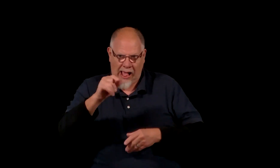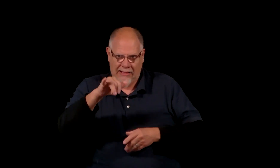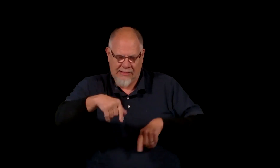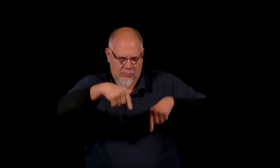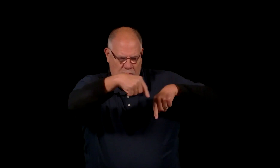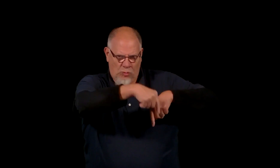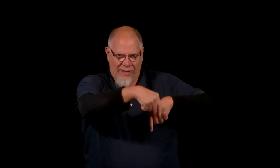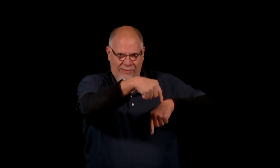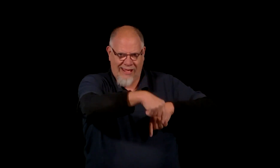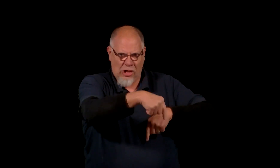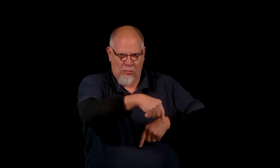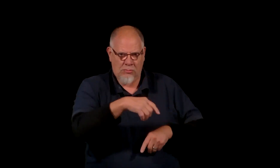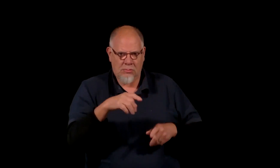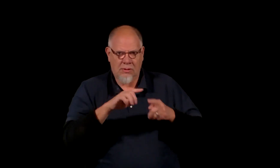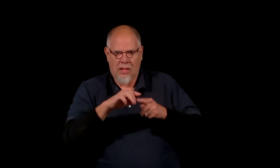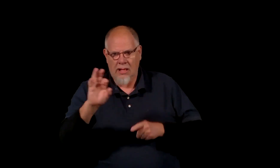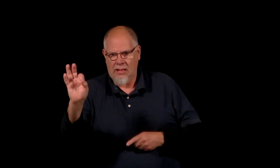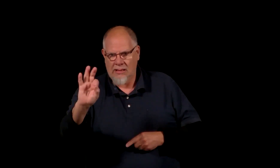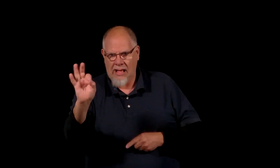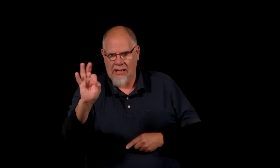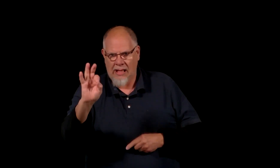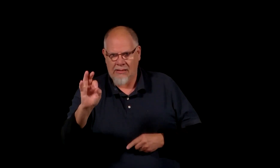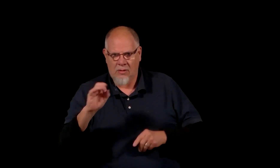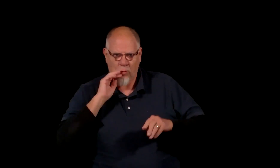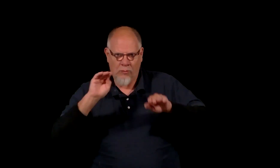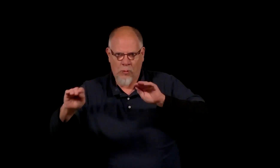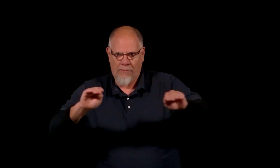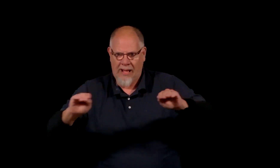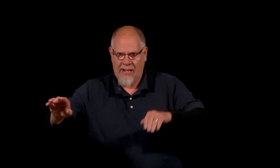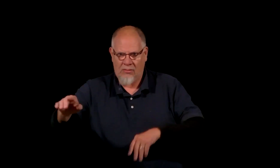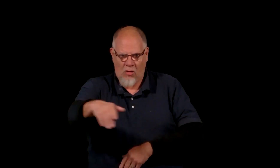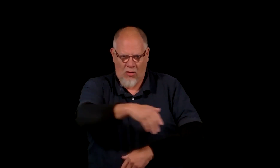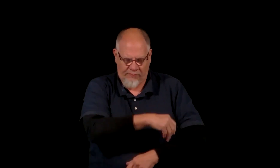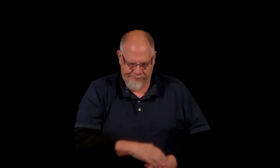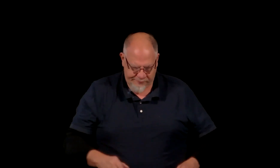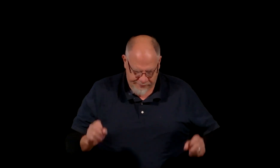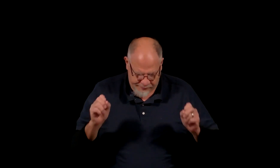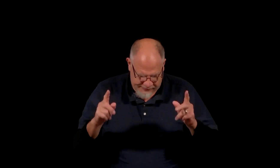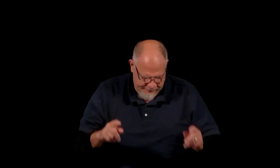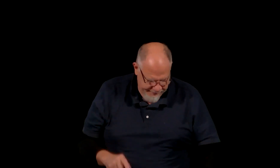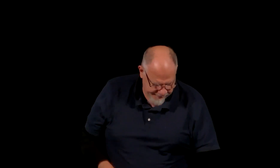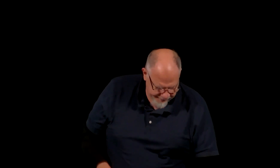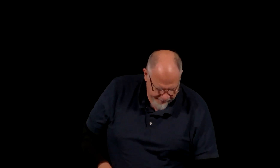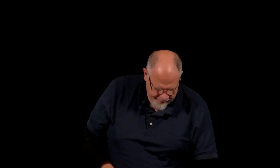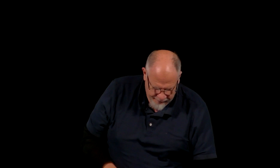Lifetime and the Holiday. And that will be at 9 o'clock.